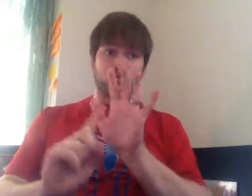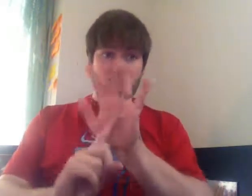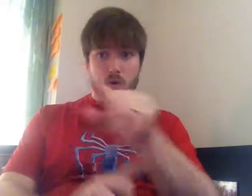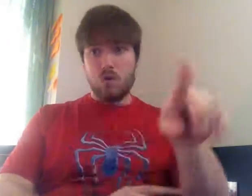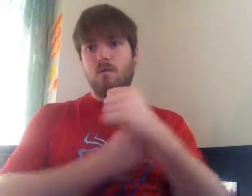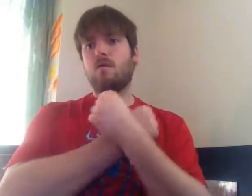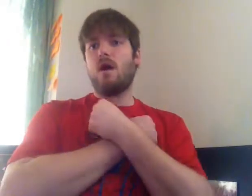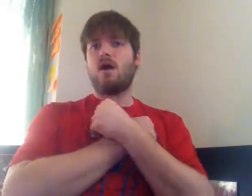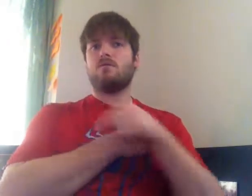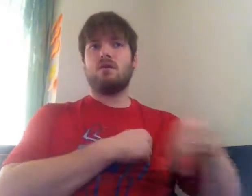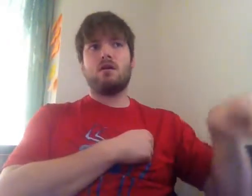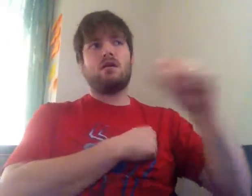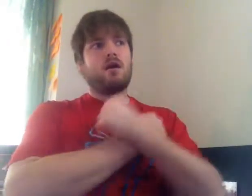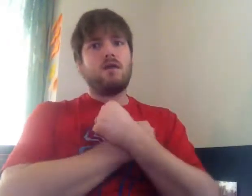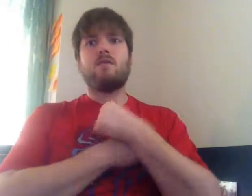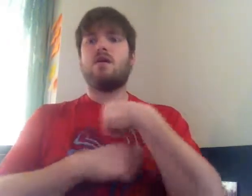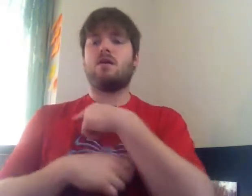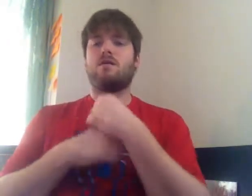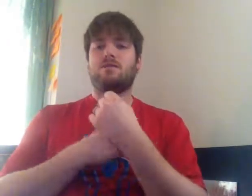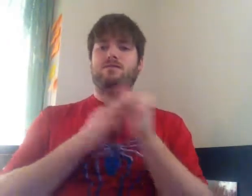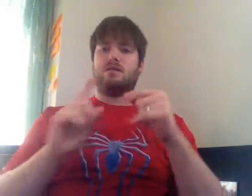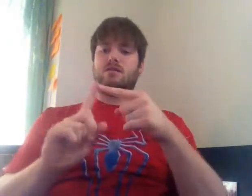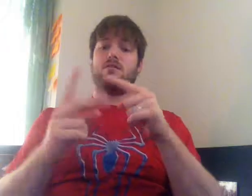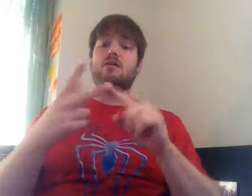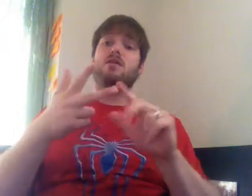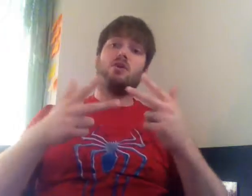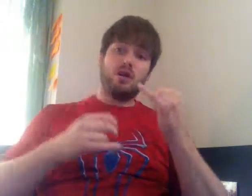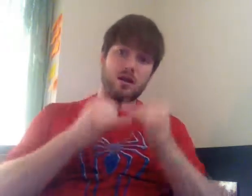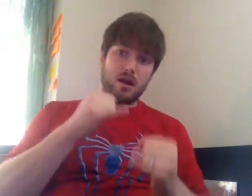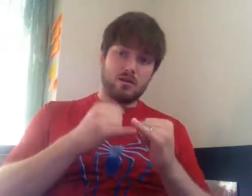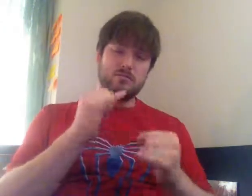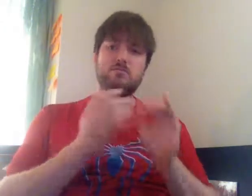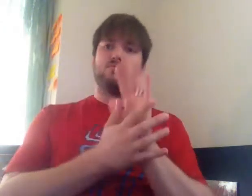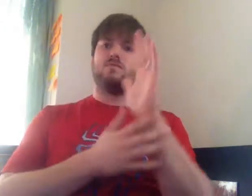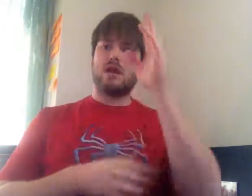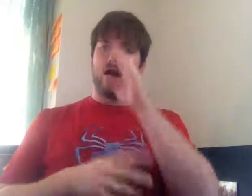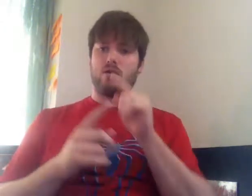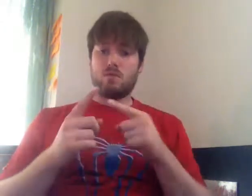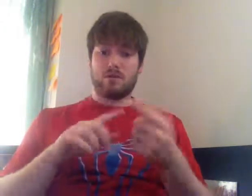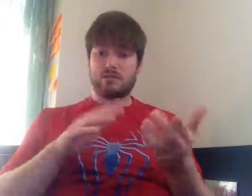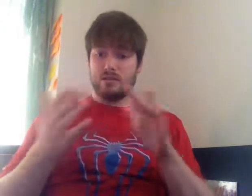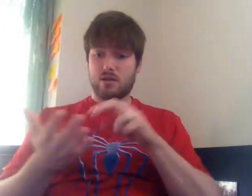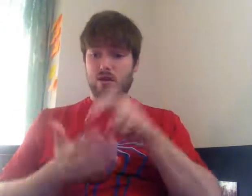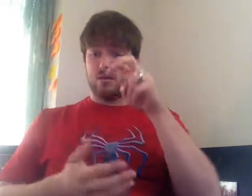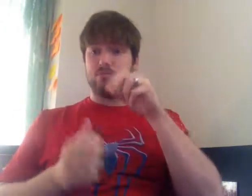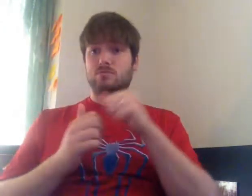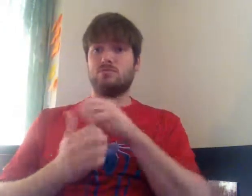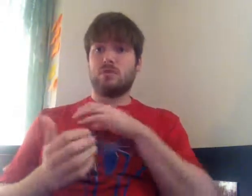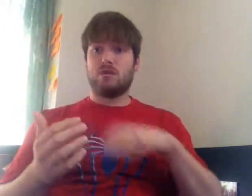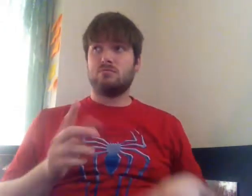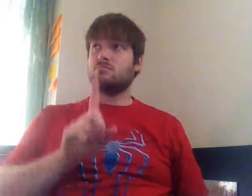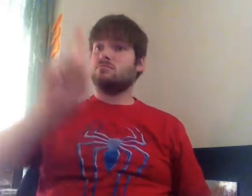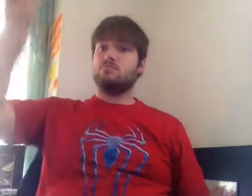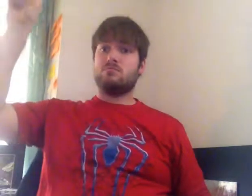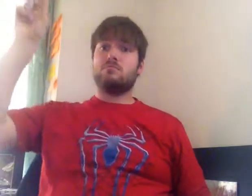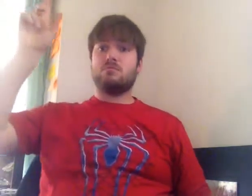for us across a good chunk of New England. So keep an eye on things. In fact, we're starting to see some showers and storms popping up. You can see that here across